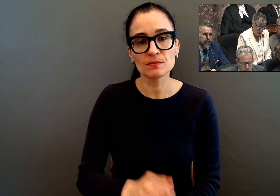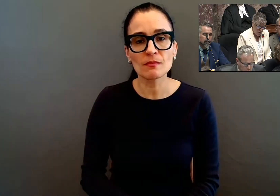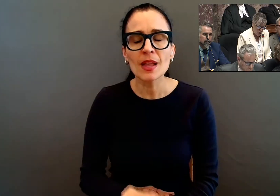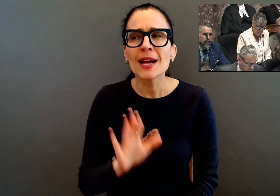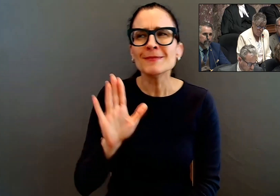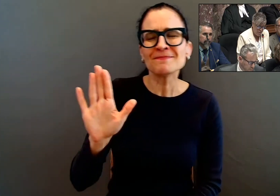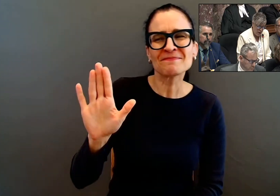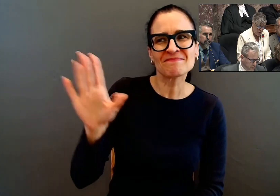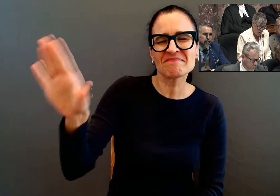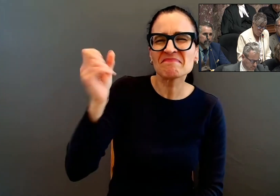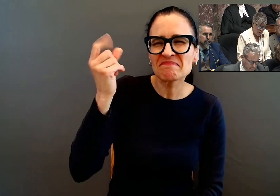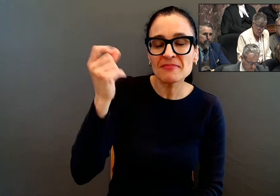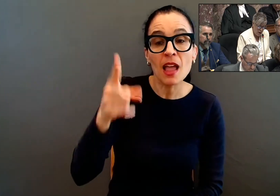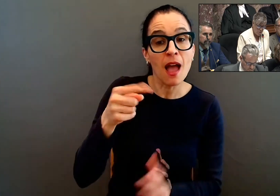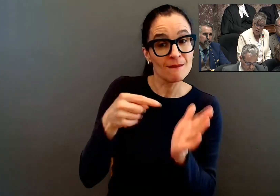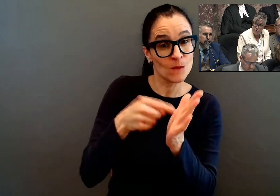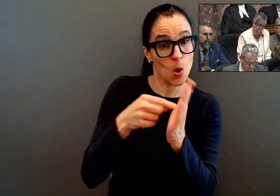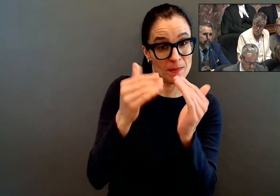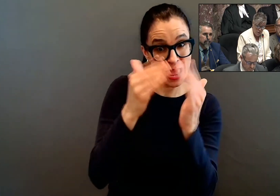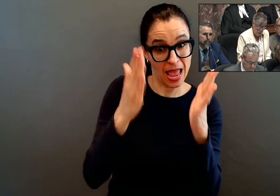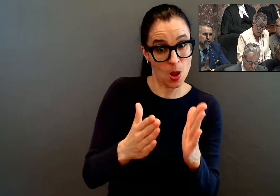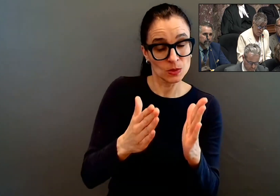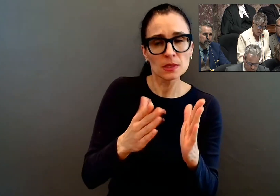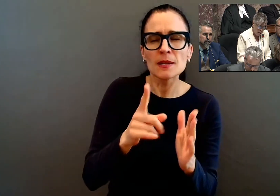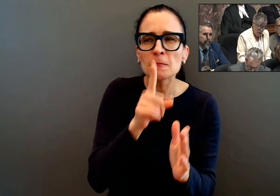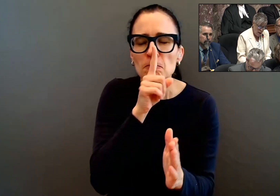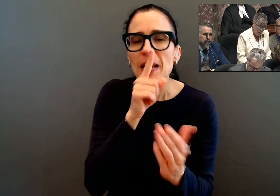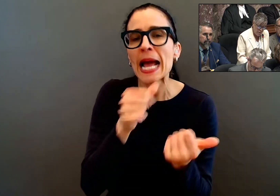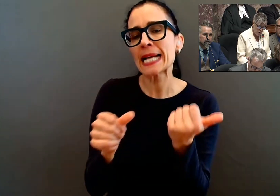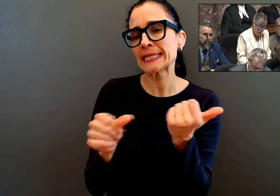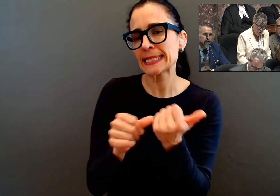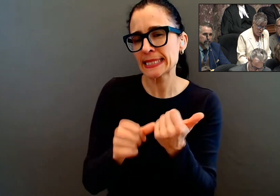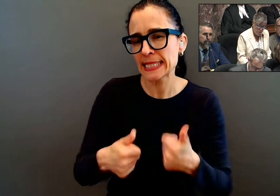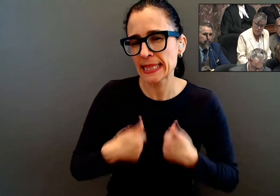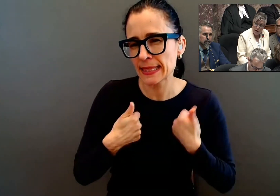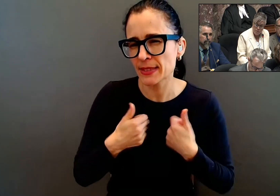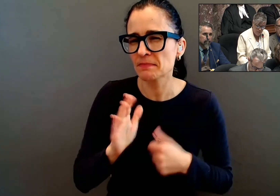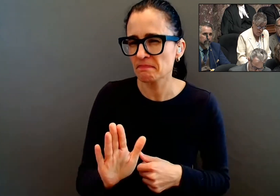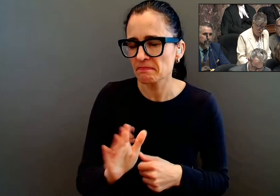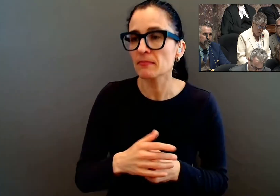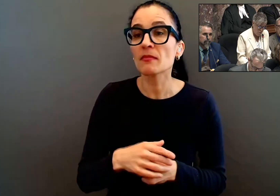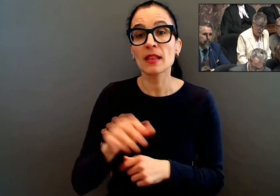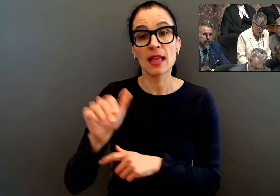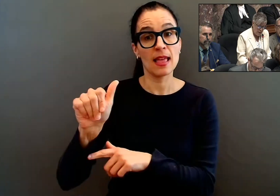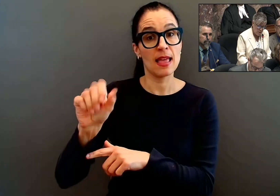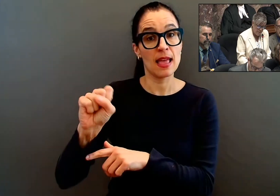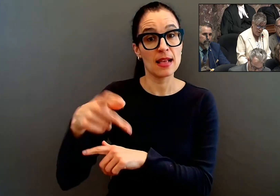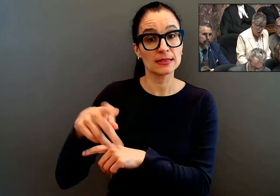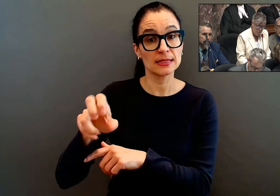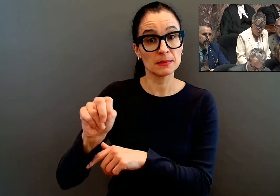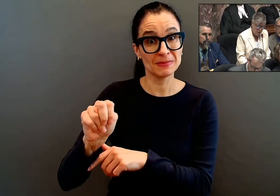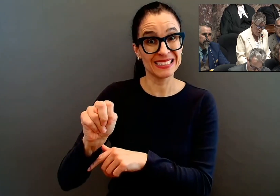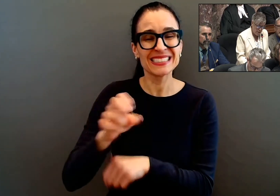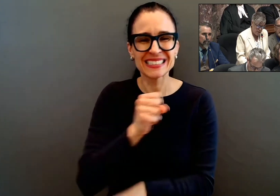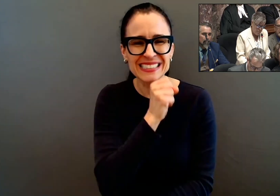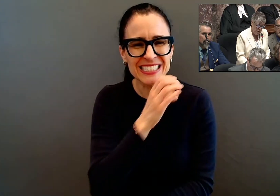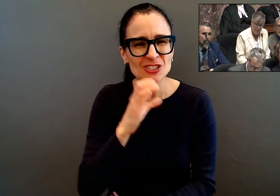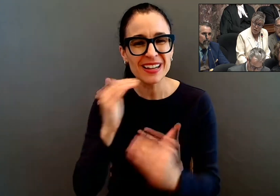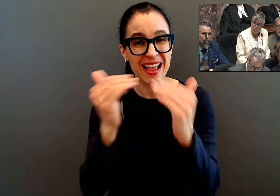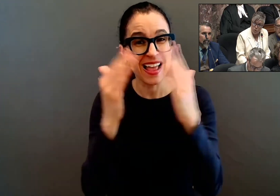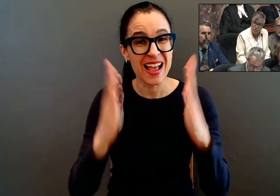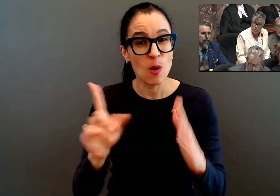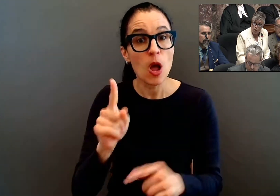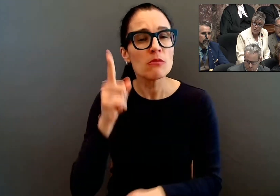George should be providing low-income housing for those in need. However, the Northern Health CEO has confirmed that units have